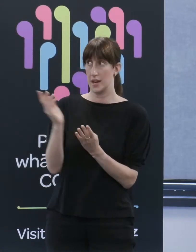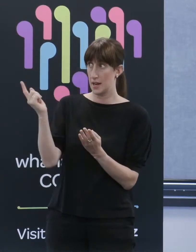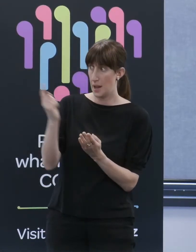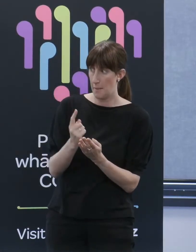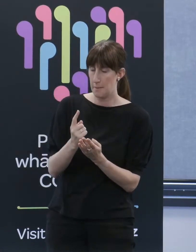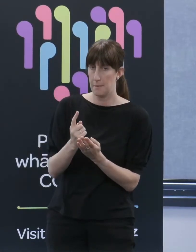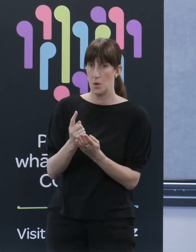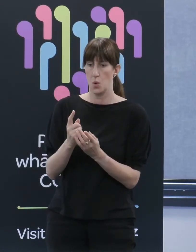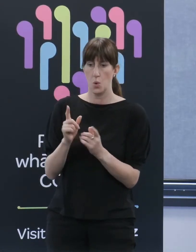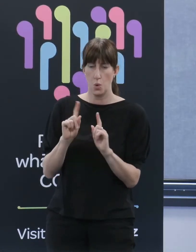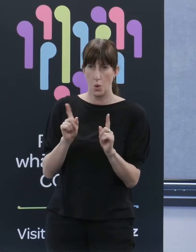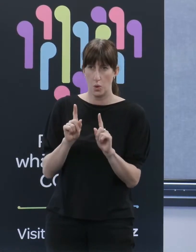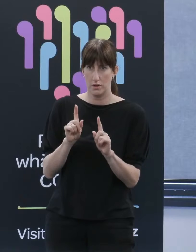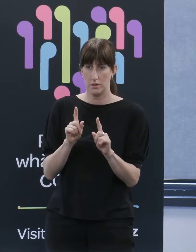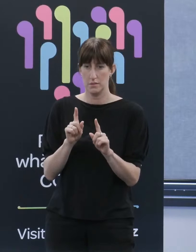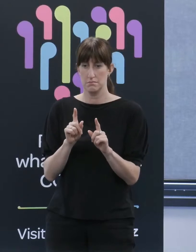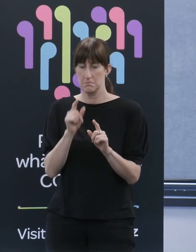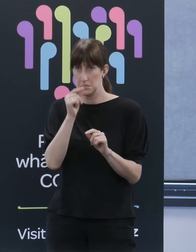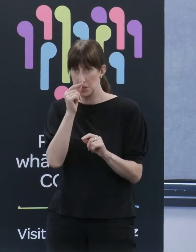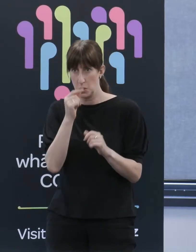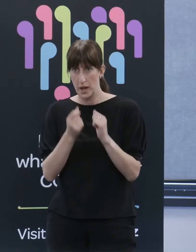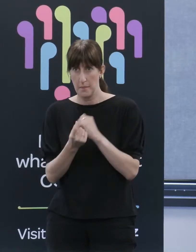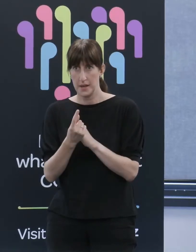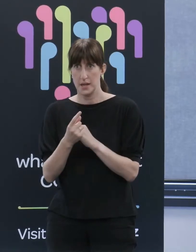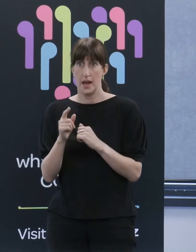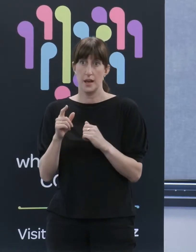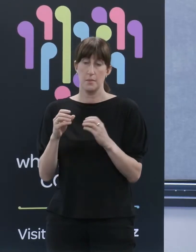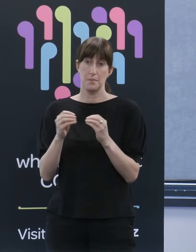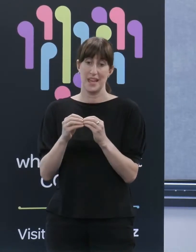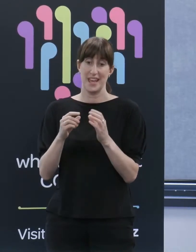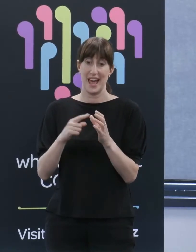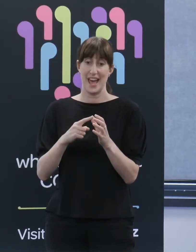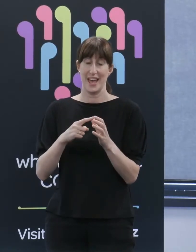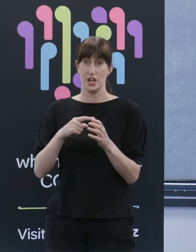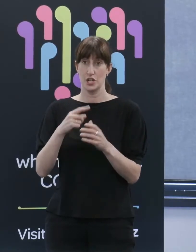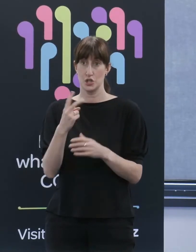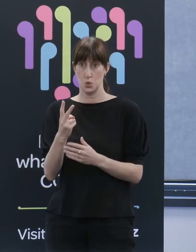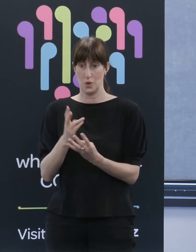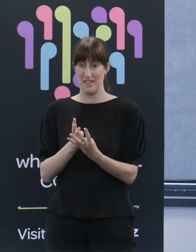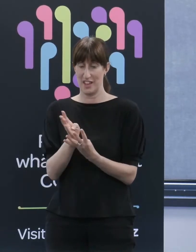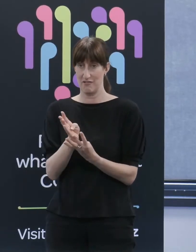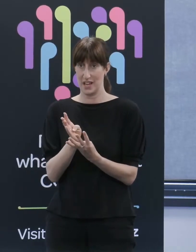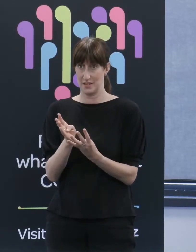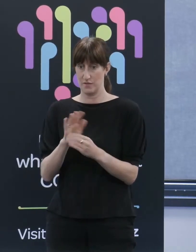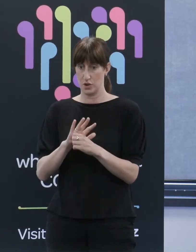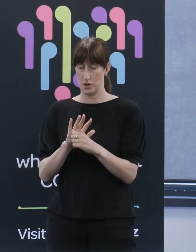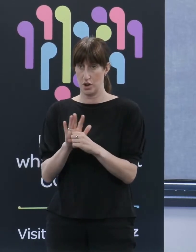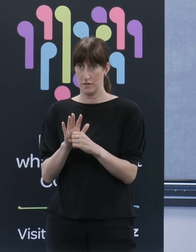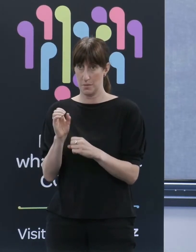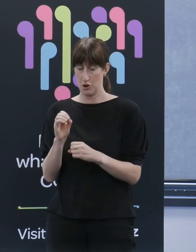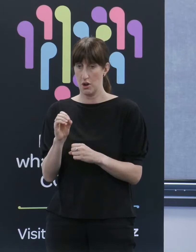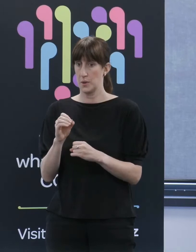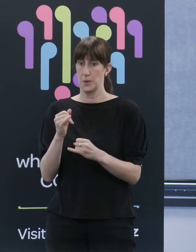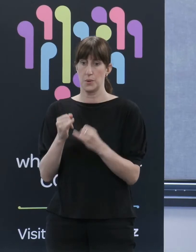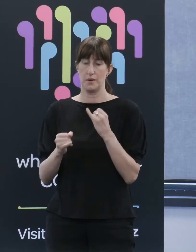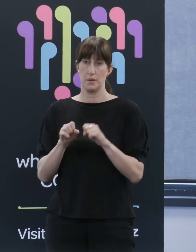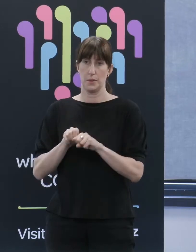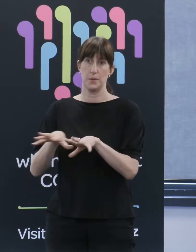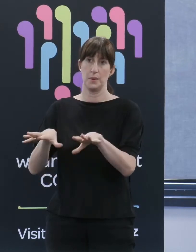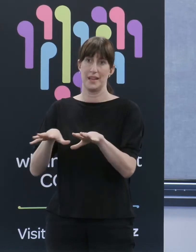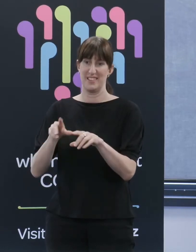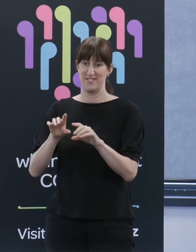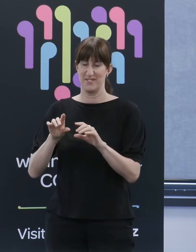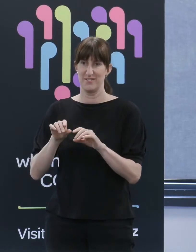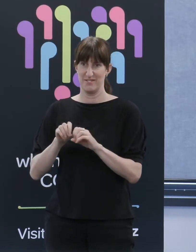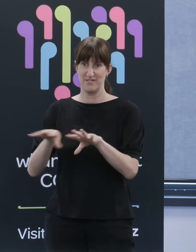more infectious, which of course is the BA2 experience, isn't it? We're highly infectious, more so than Delta and previous variants, and